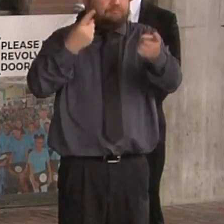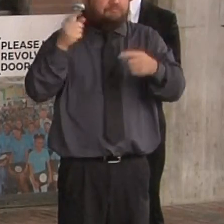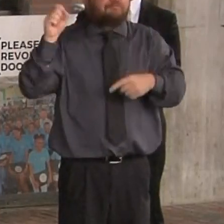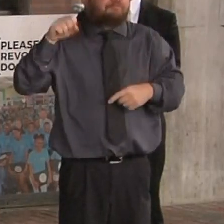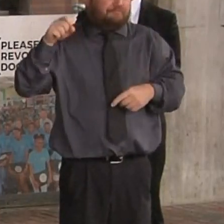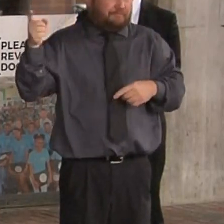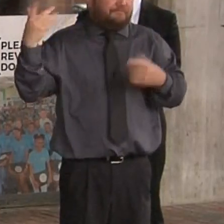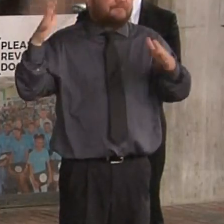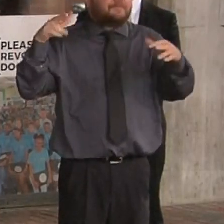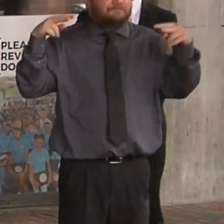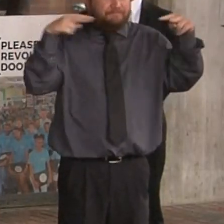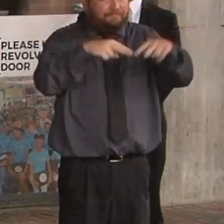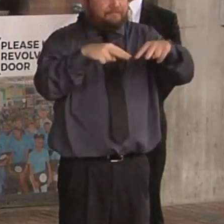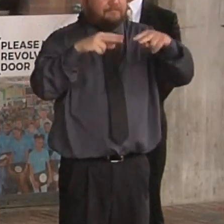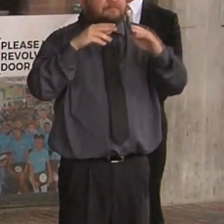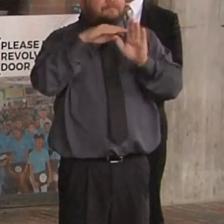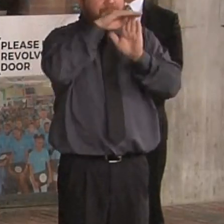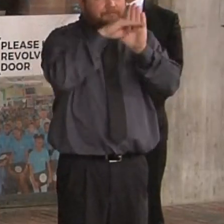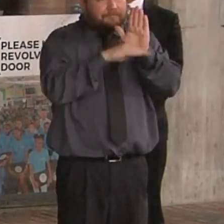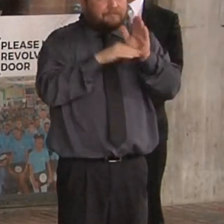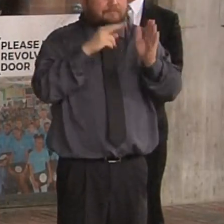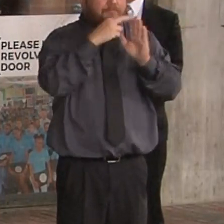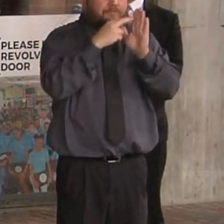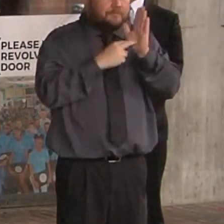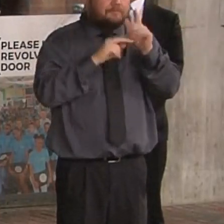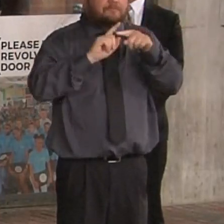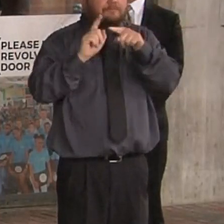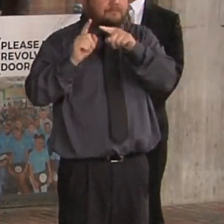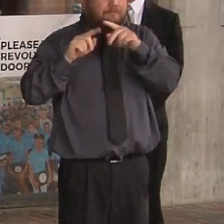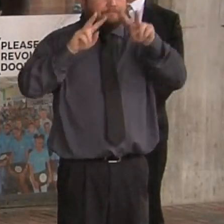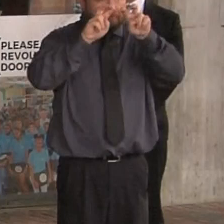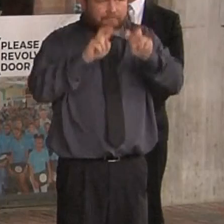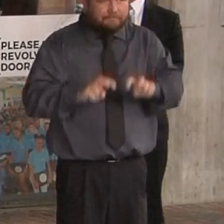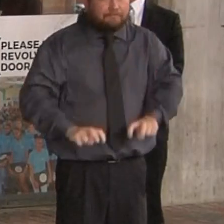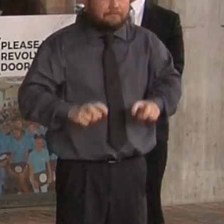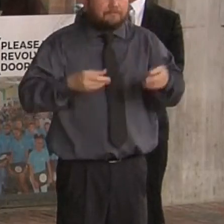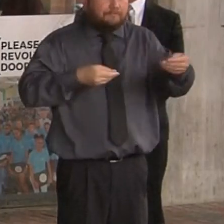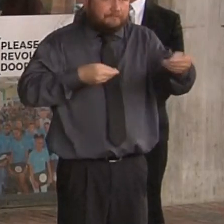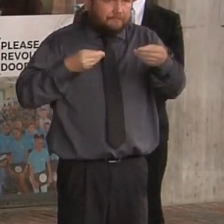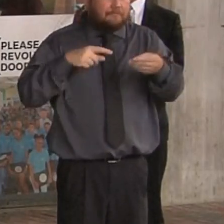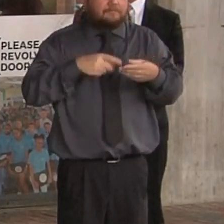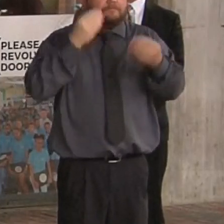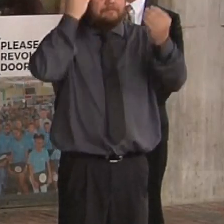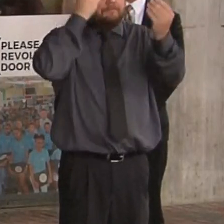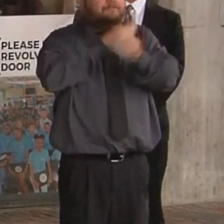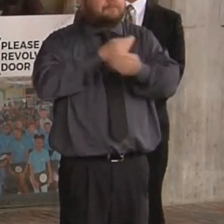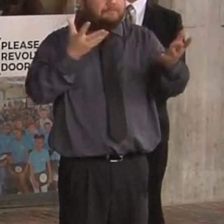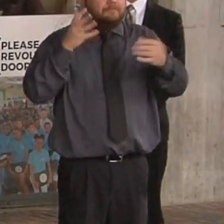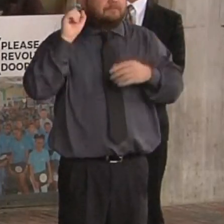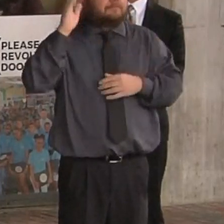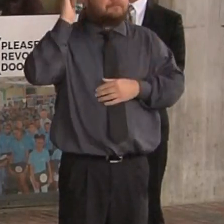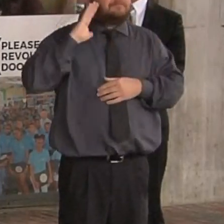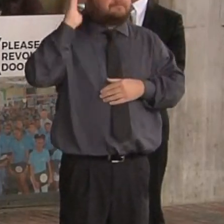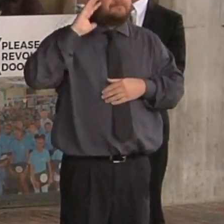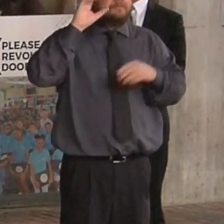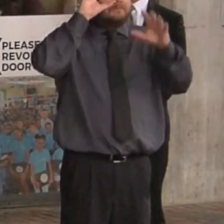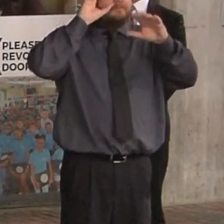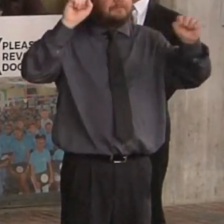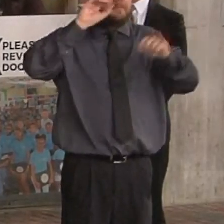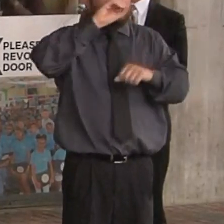that it was President Obama that ordered a 21st century study in policing because of the shooting of unarmed black and brown